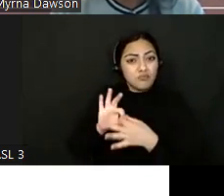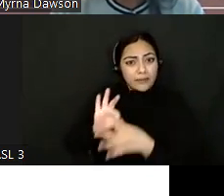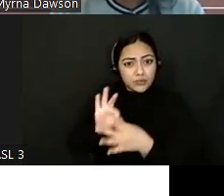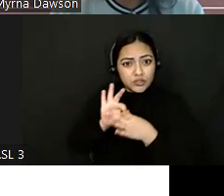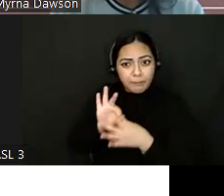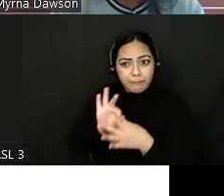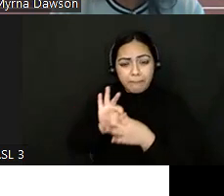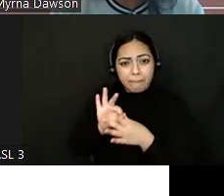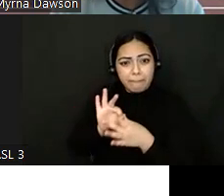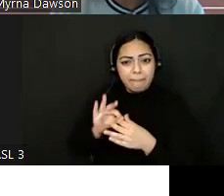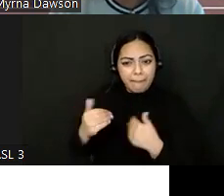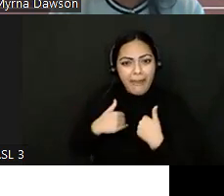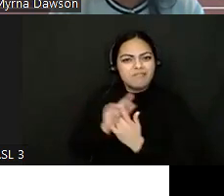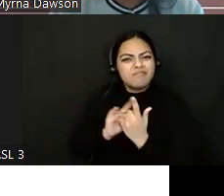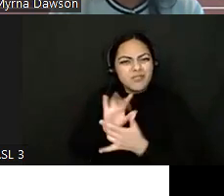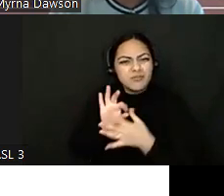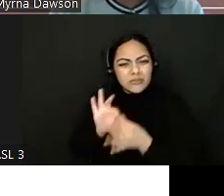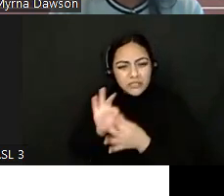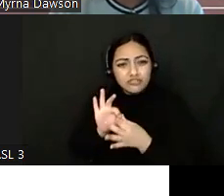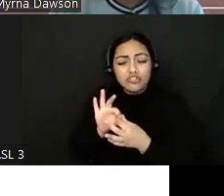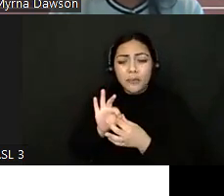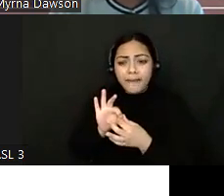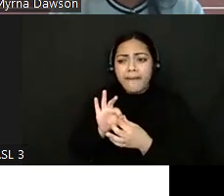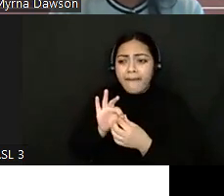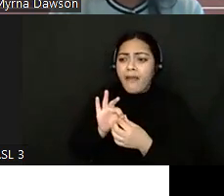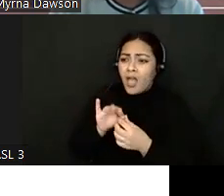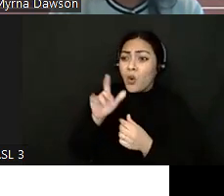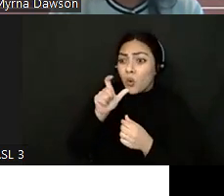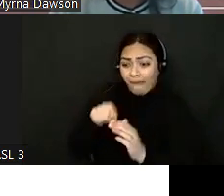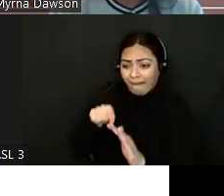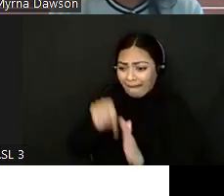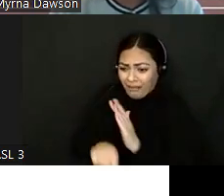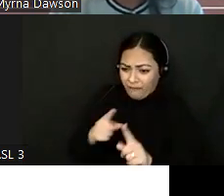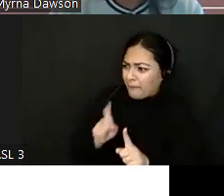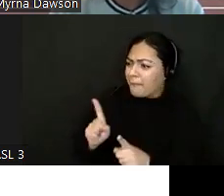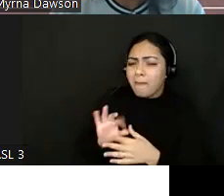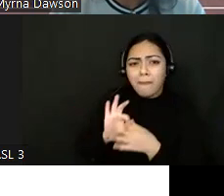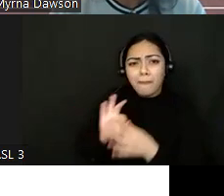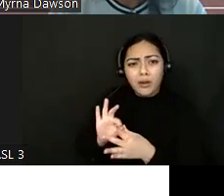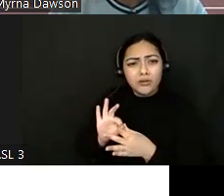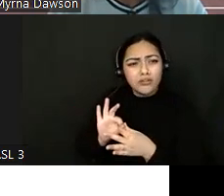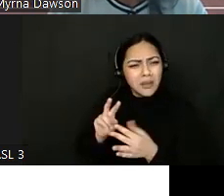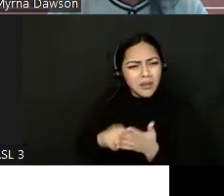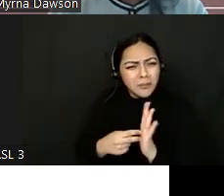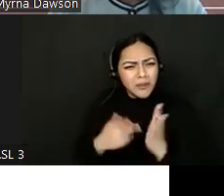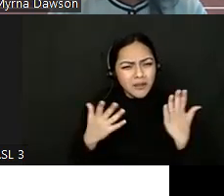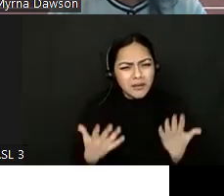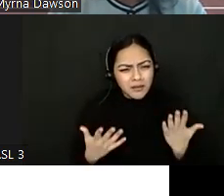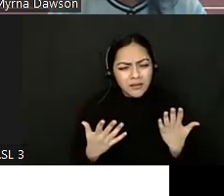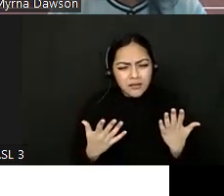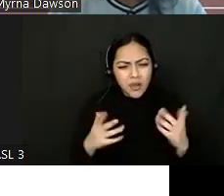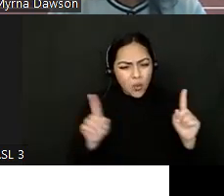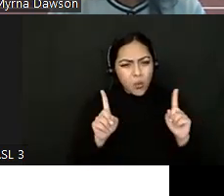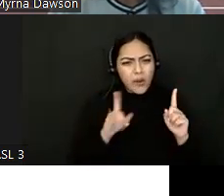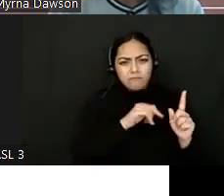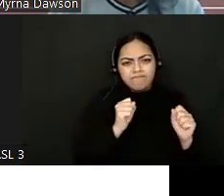killer, despite legislation that stipulates the opposite should occur. These values can also be seen